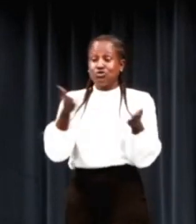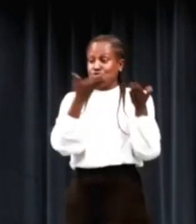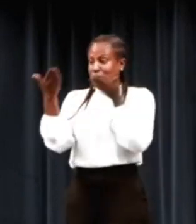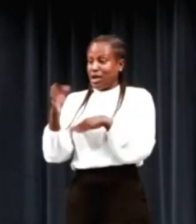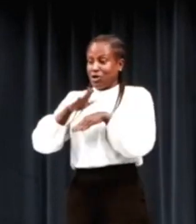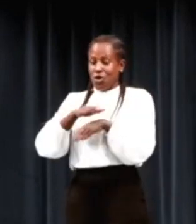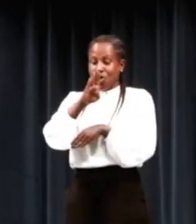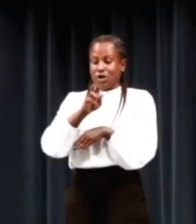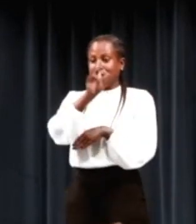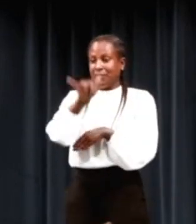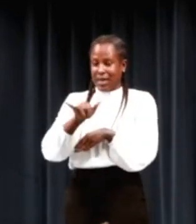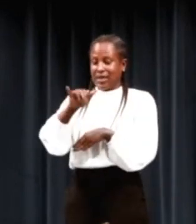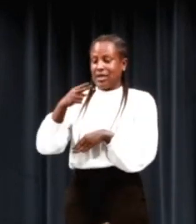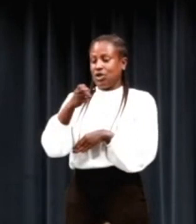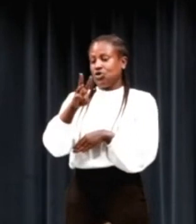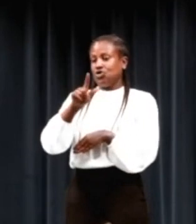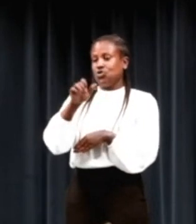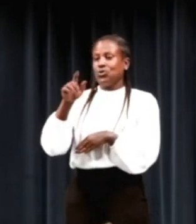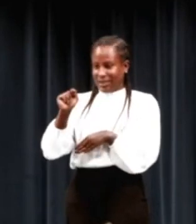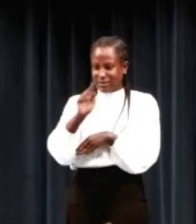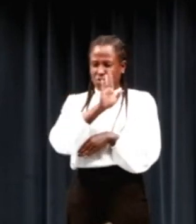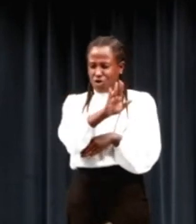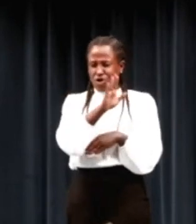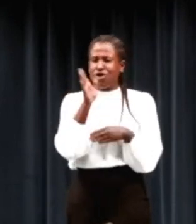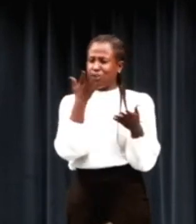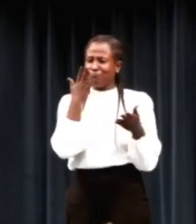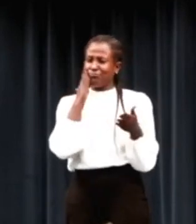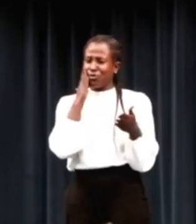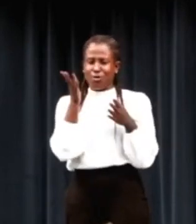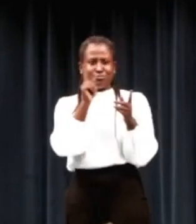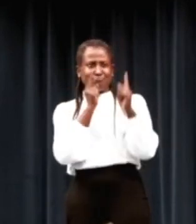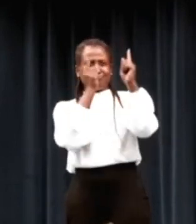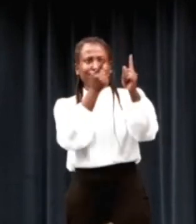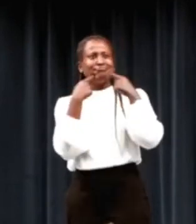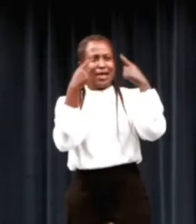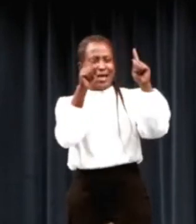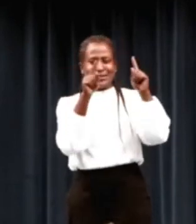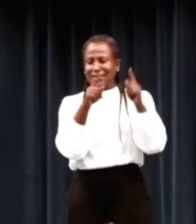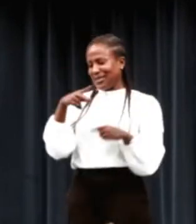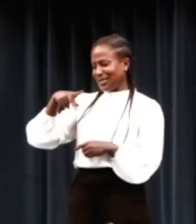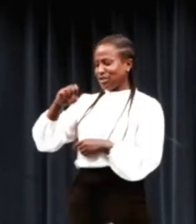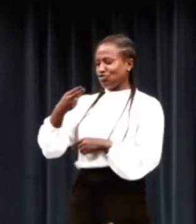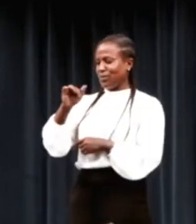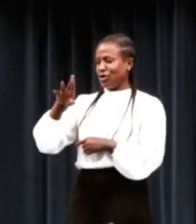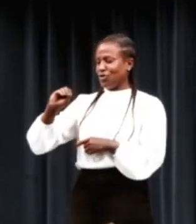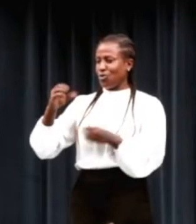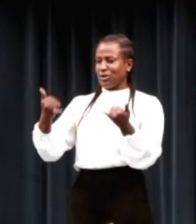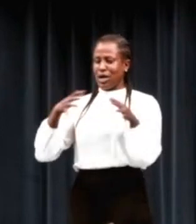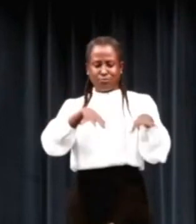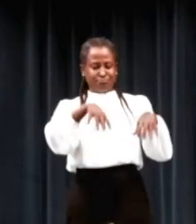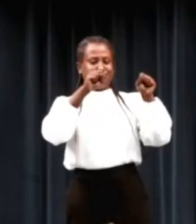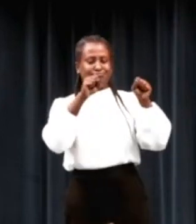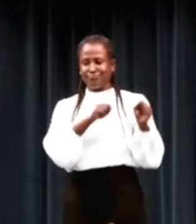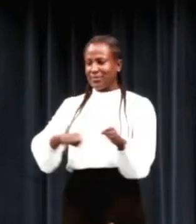long record of excellence at Maryland National Capital Park and Planning. Mr. Shapiro has served Prince George's County for the last 9 years as